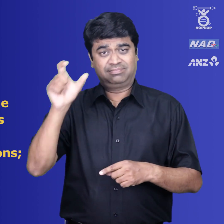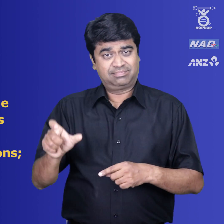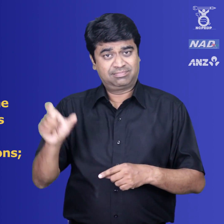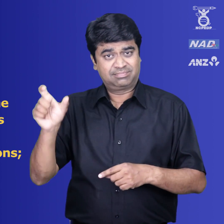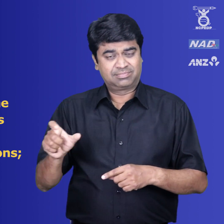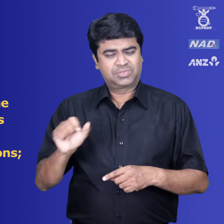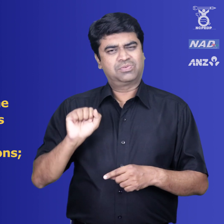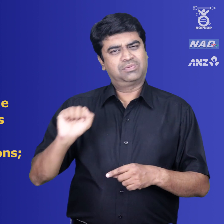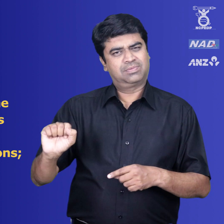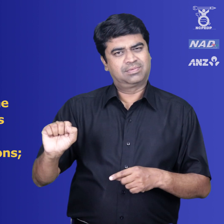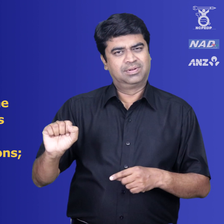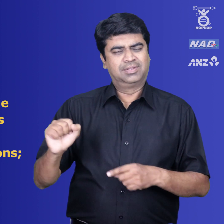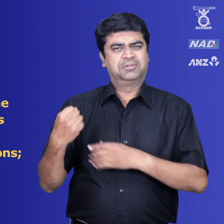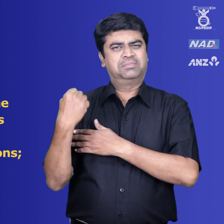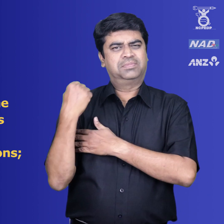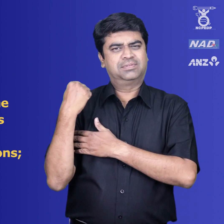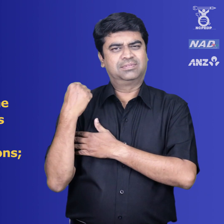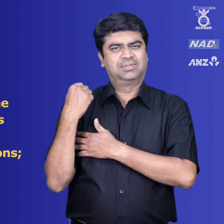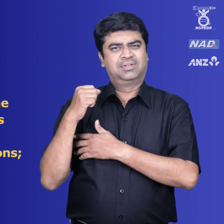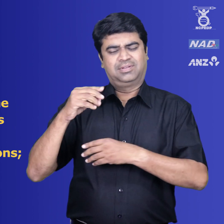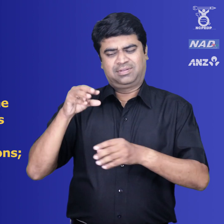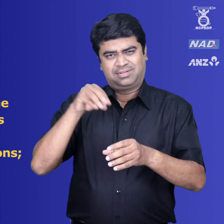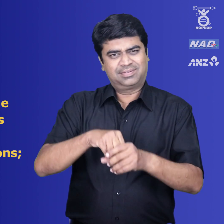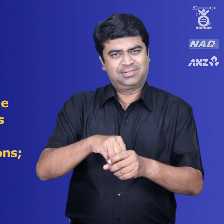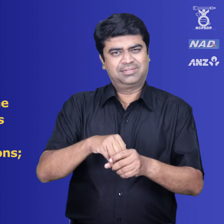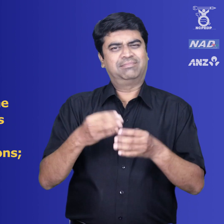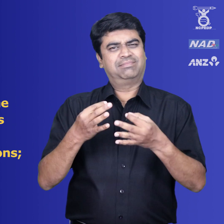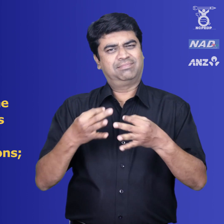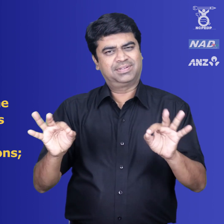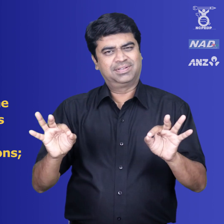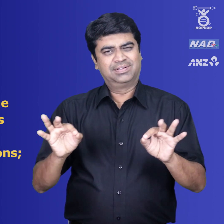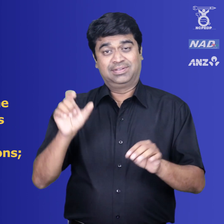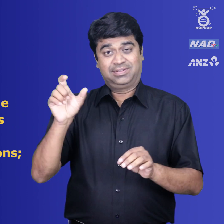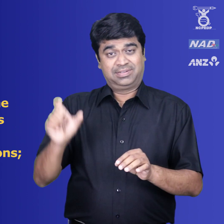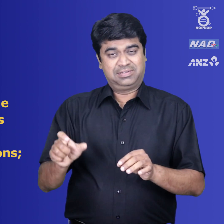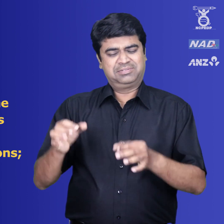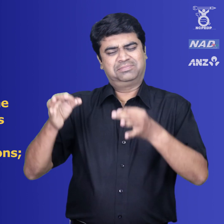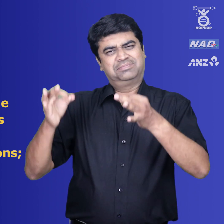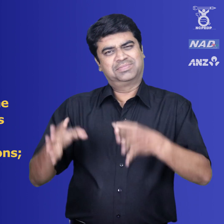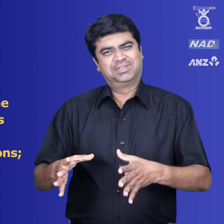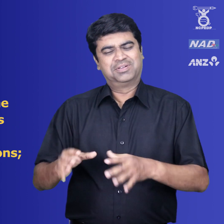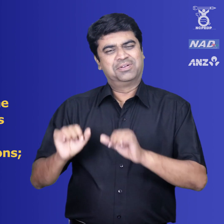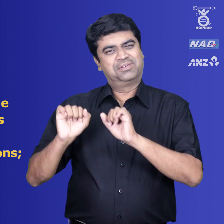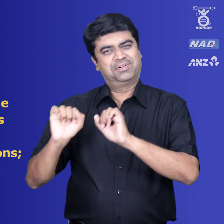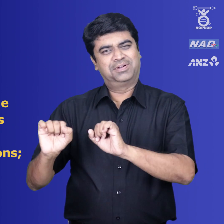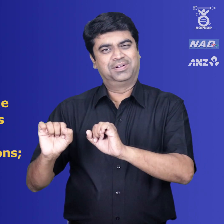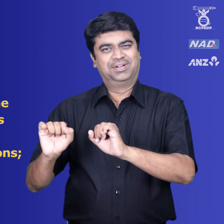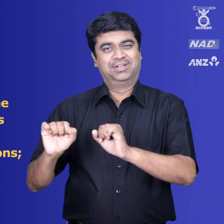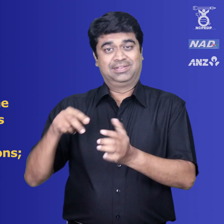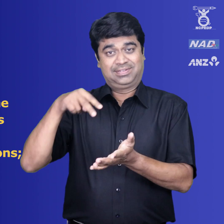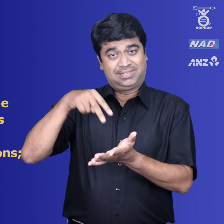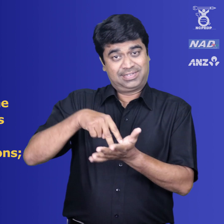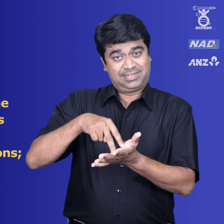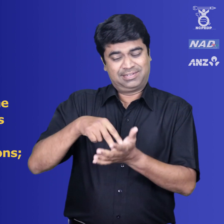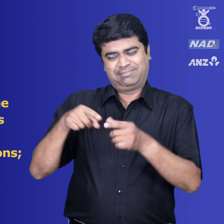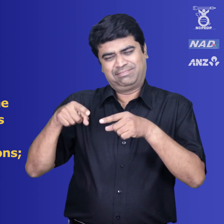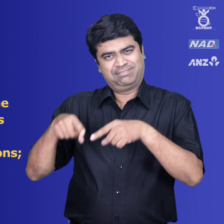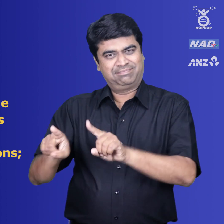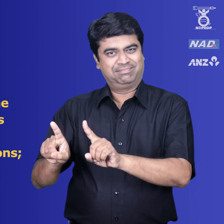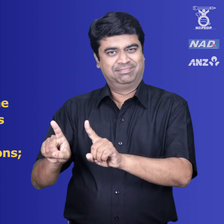respect for inherent dignity, individual autonomy including the freedom to make one's own choices